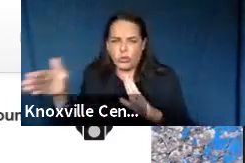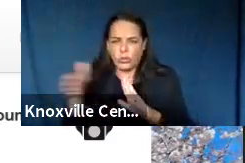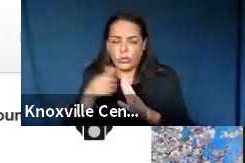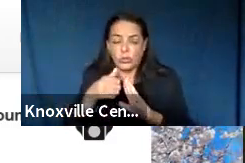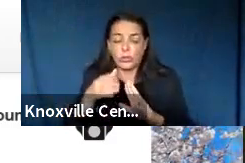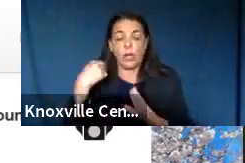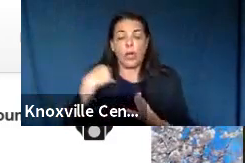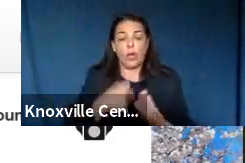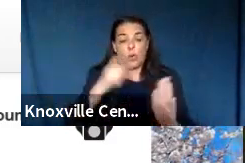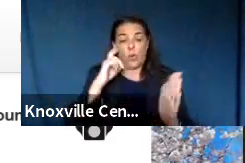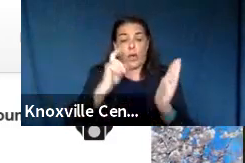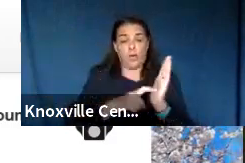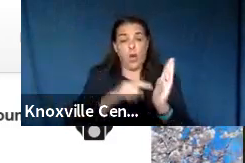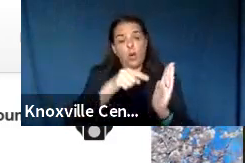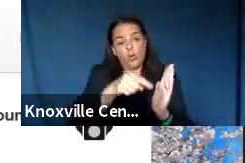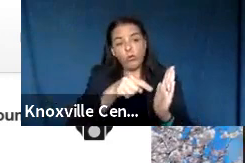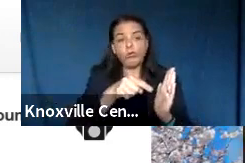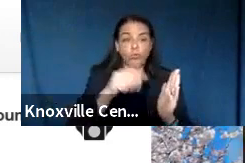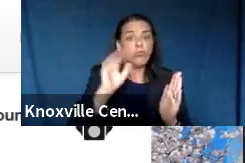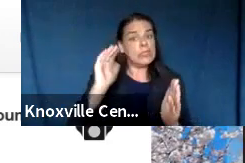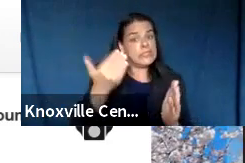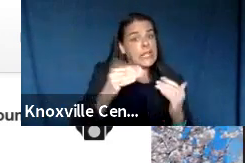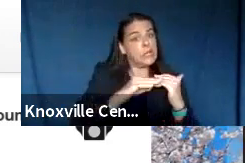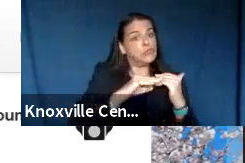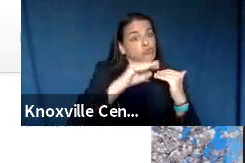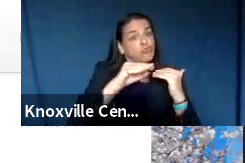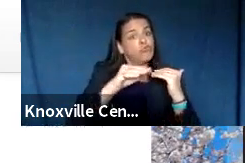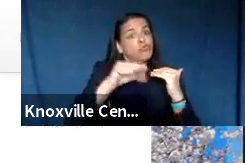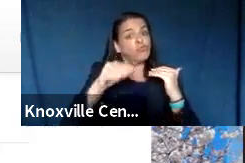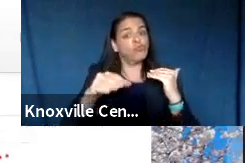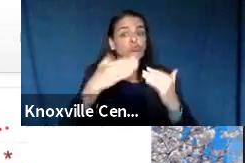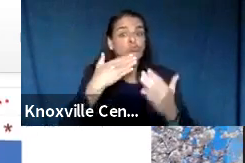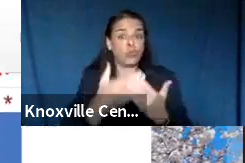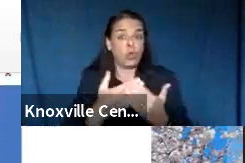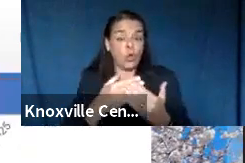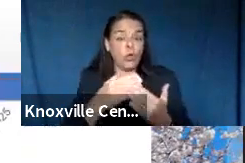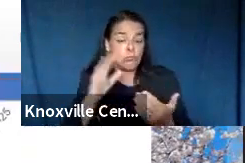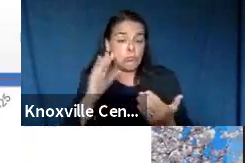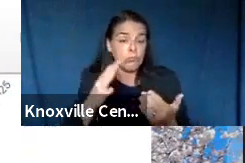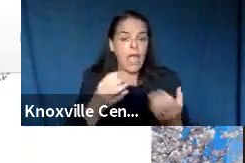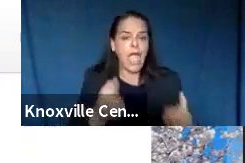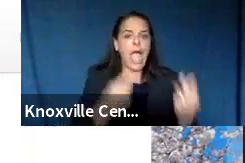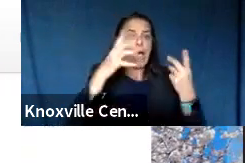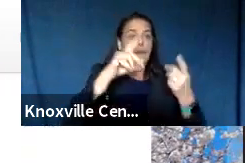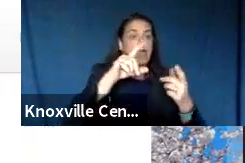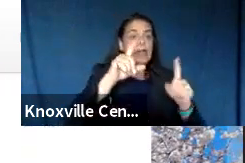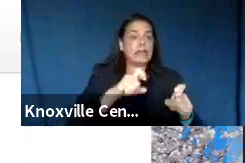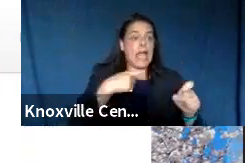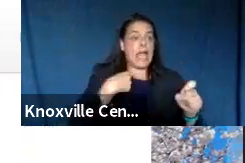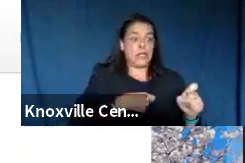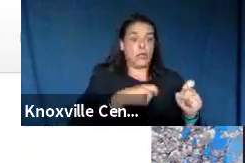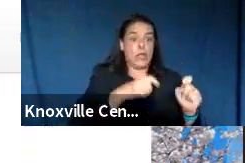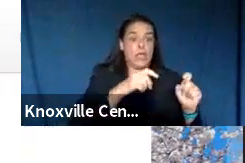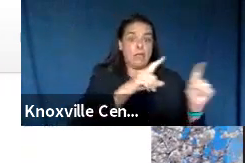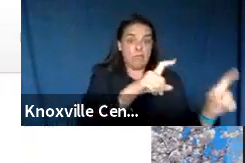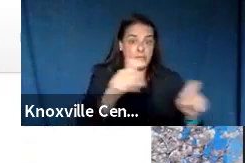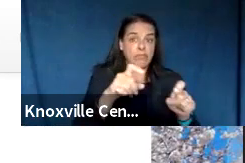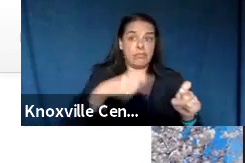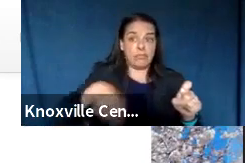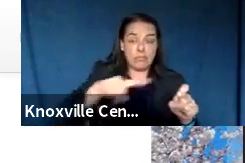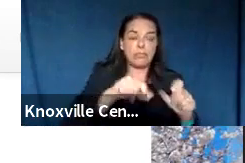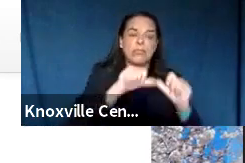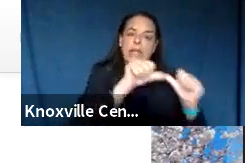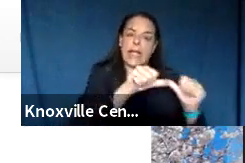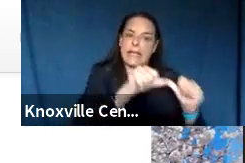we can see, the trends are heading in the right direction. The number of tests conducted continues to trend up, and the lag time